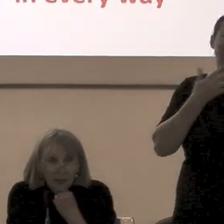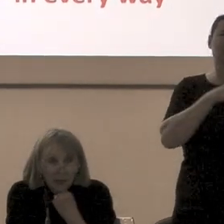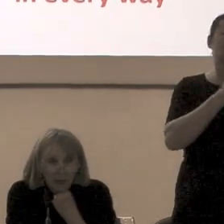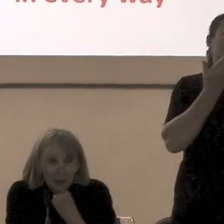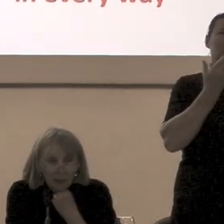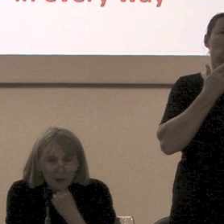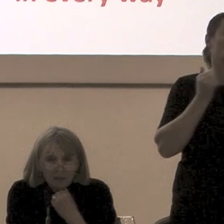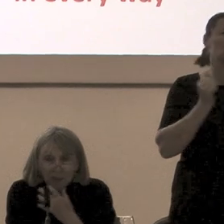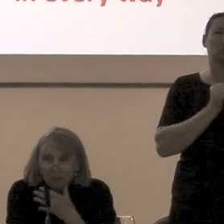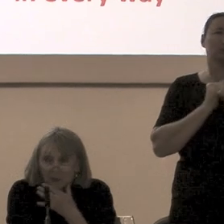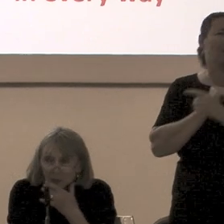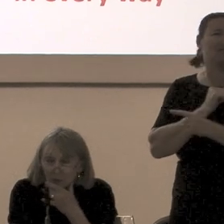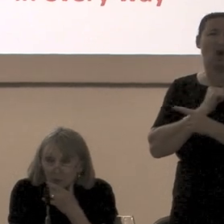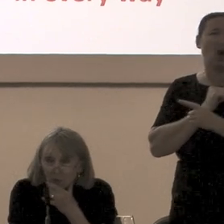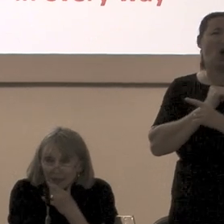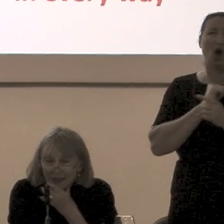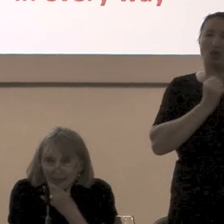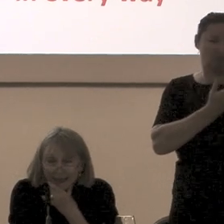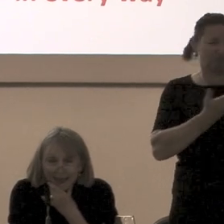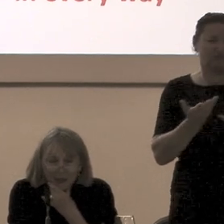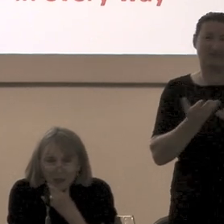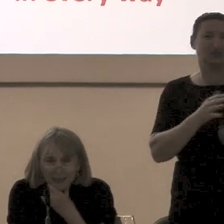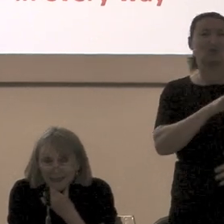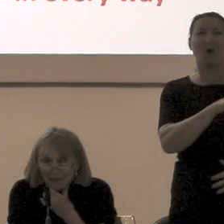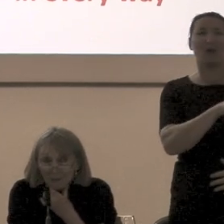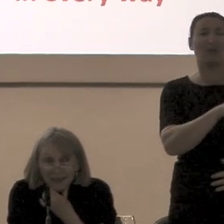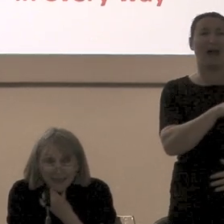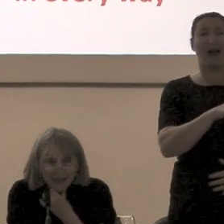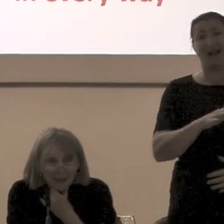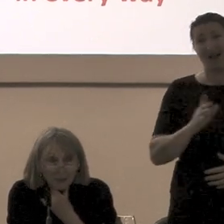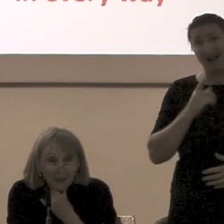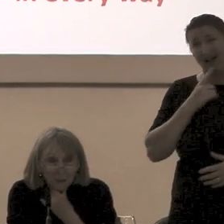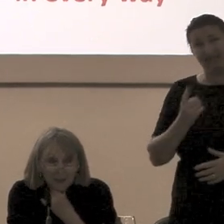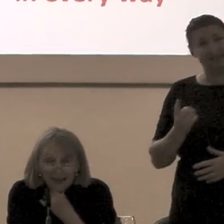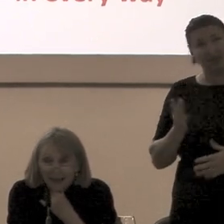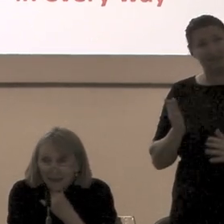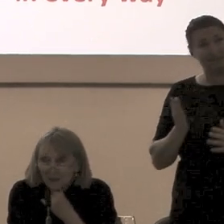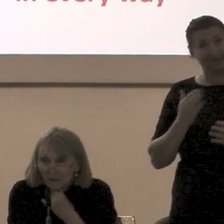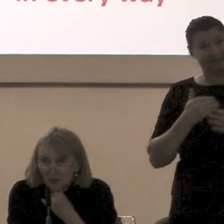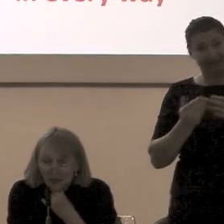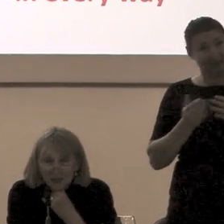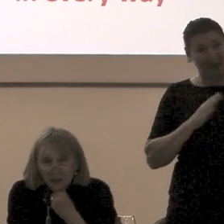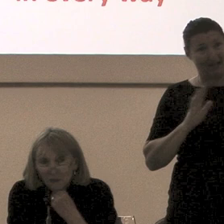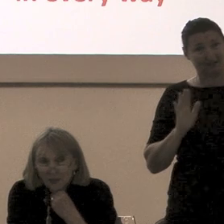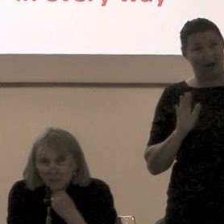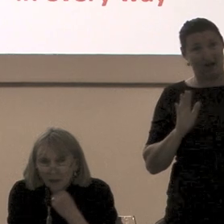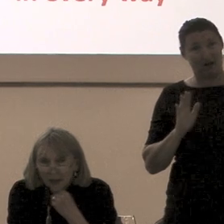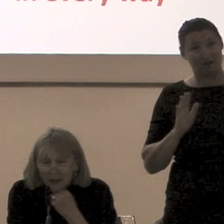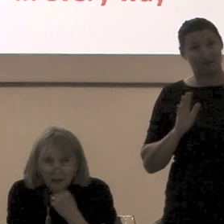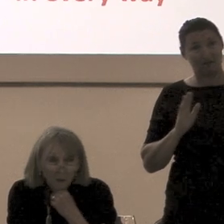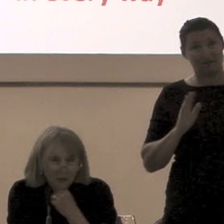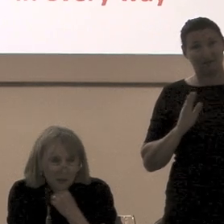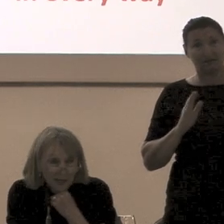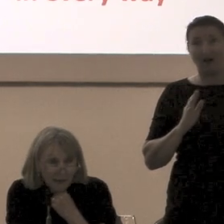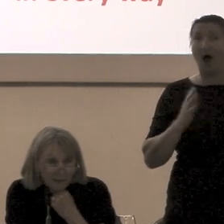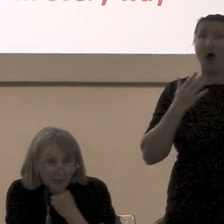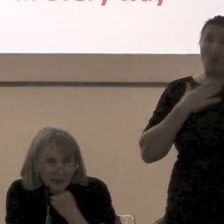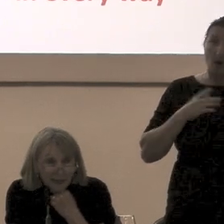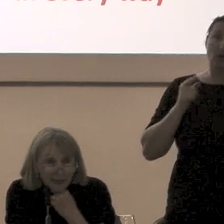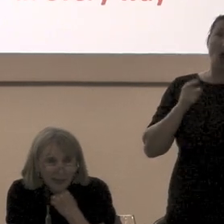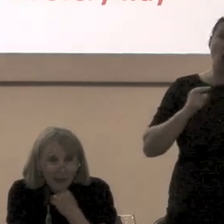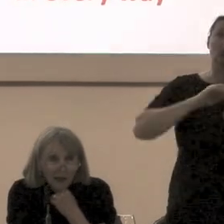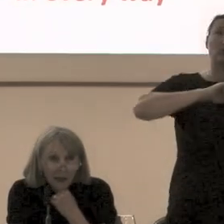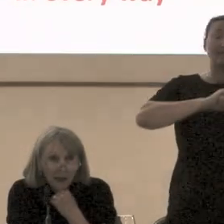school. And my response was always, it actually doesn't matter to me whether Ellen learns to read and write. I want her to